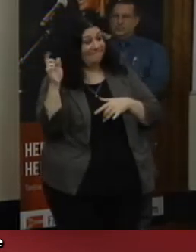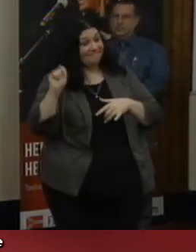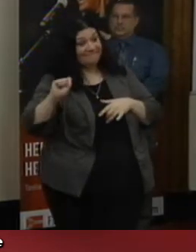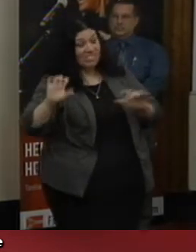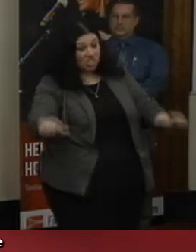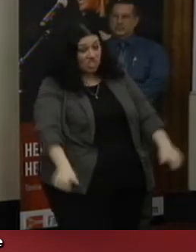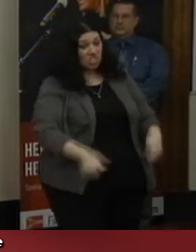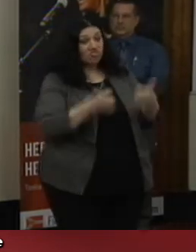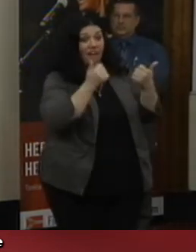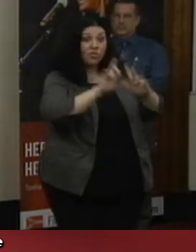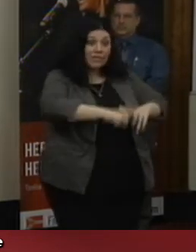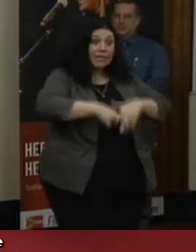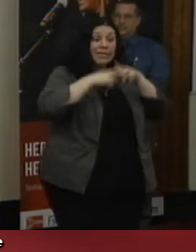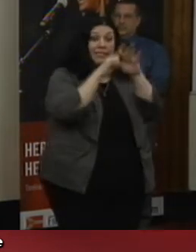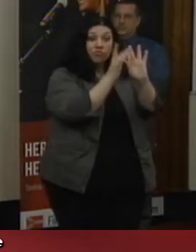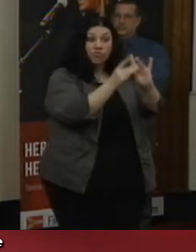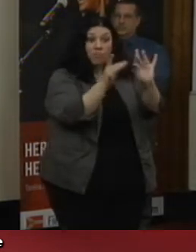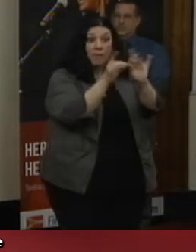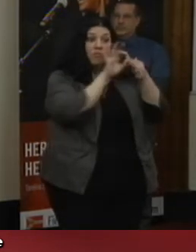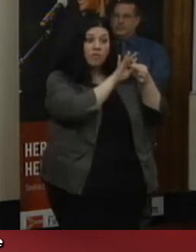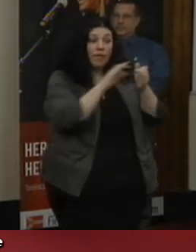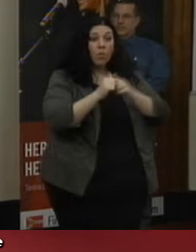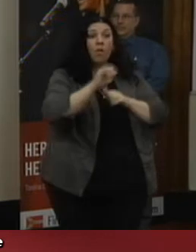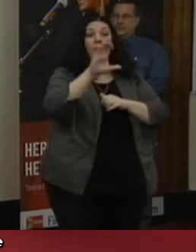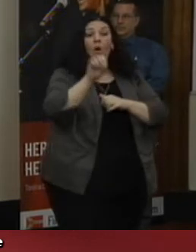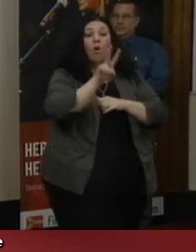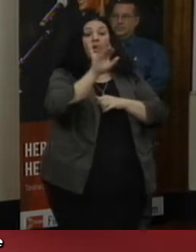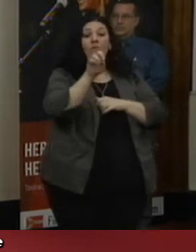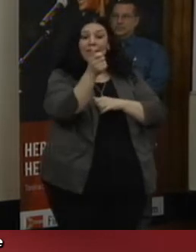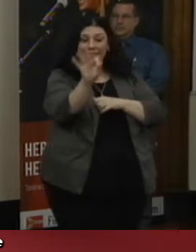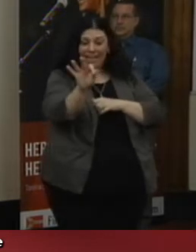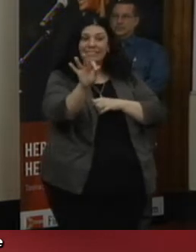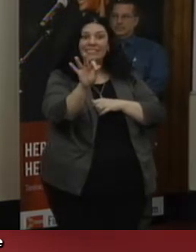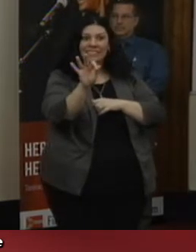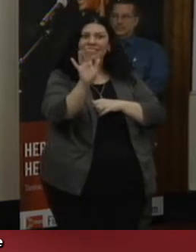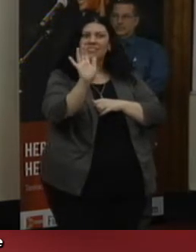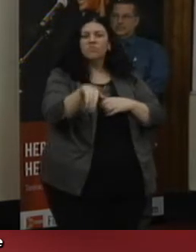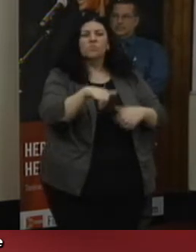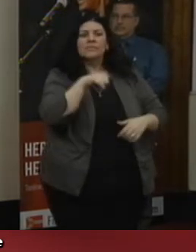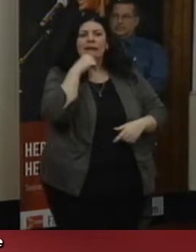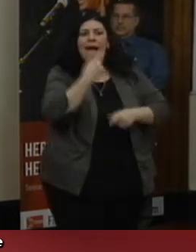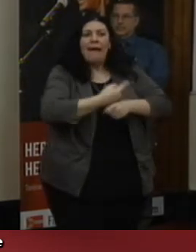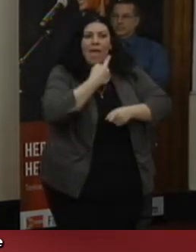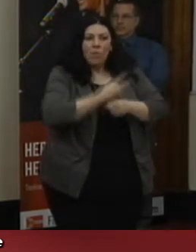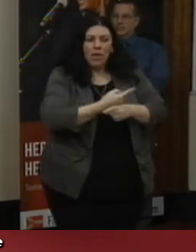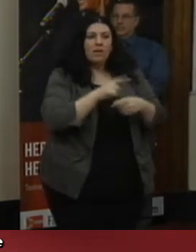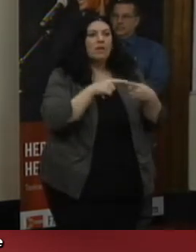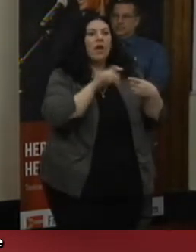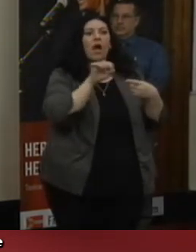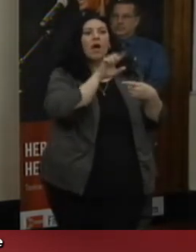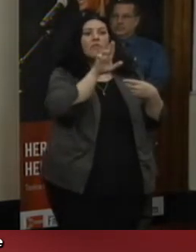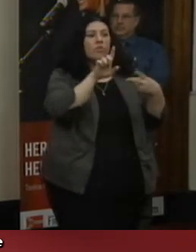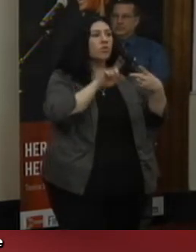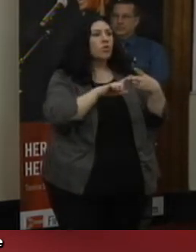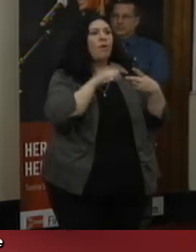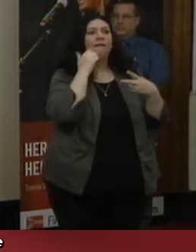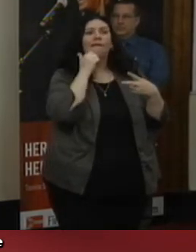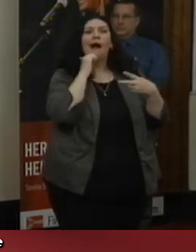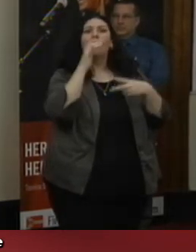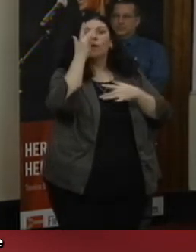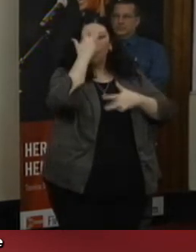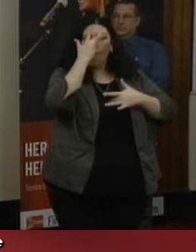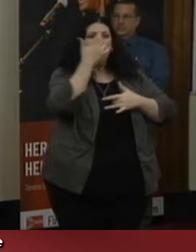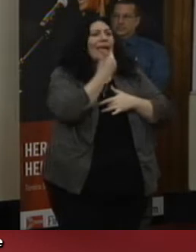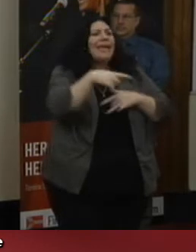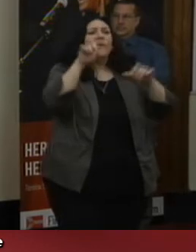the initial messages that went out regarding COVID-19 was inaccurate. So just like influenza and the common cold, anyone that's exposed is at risk for